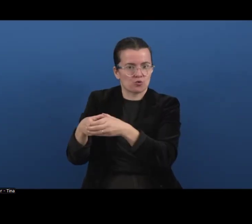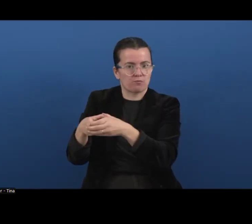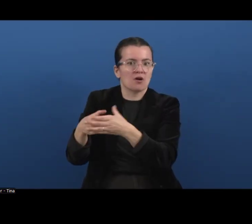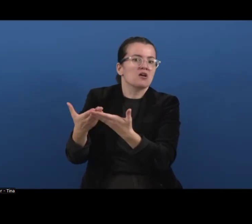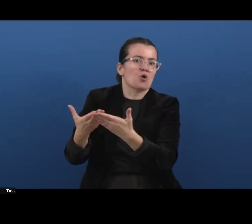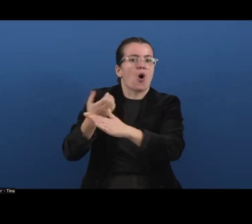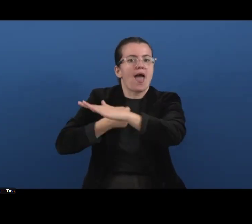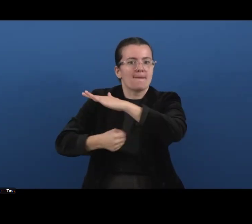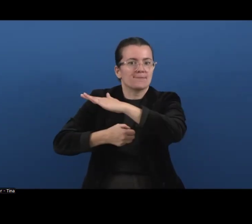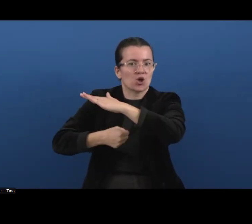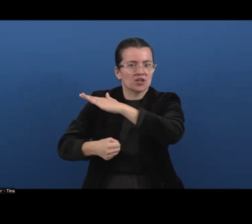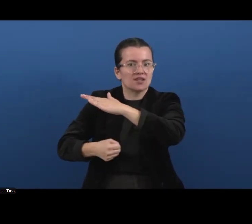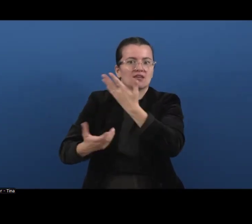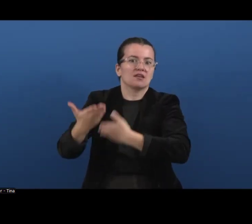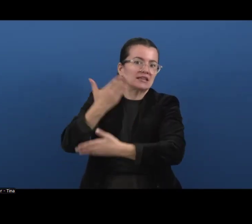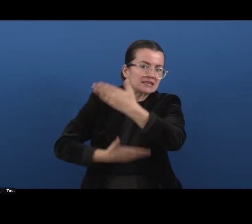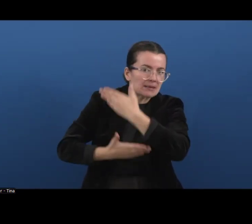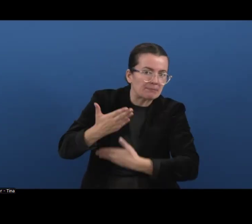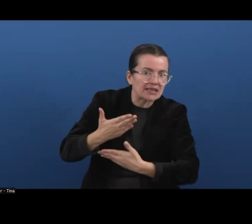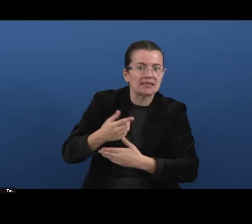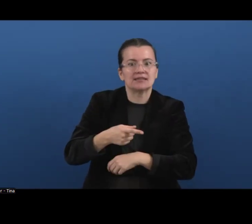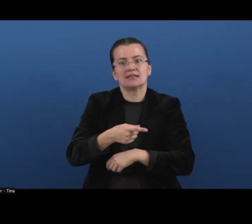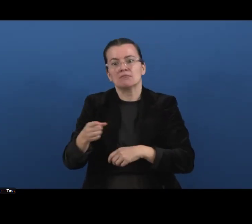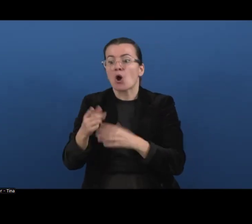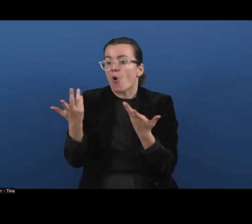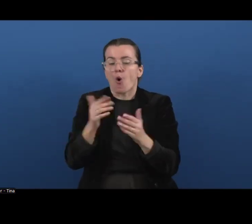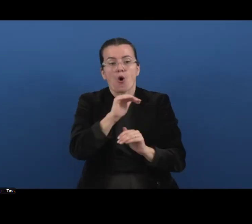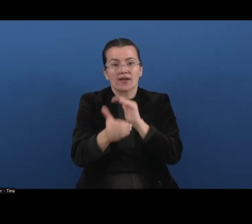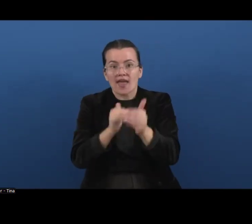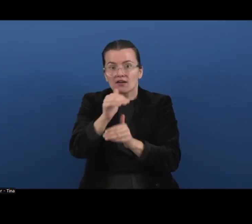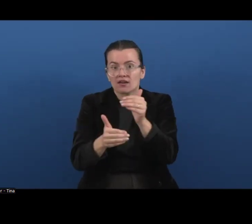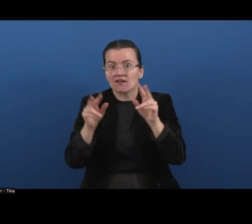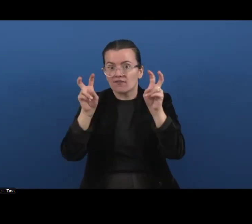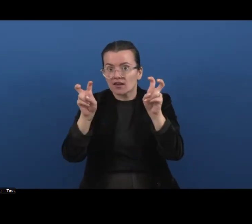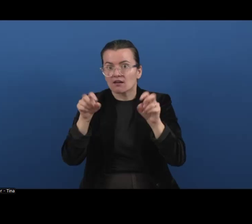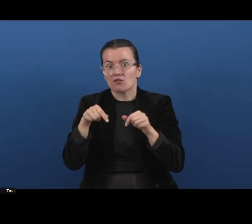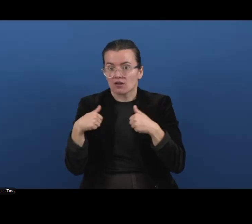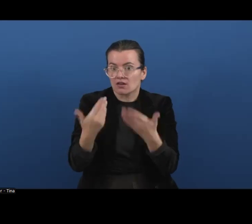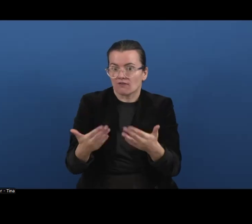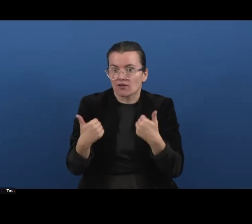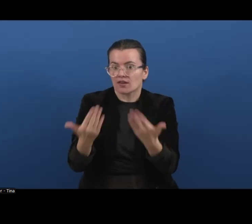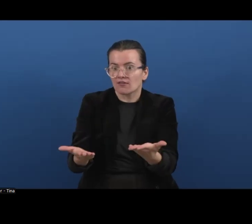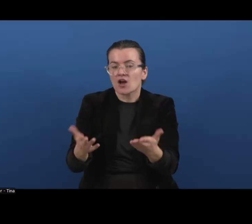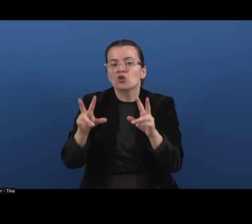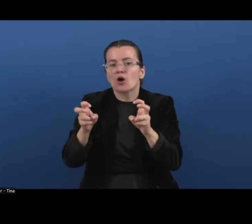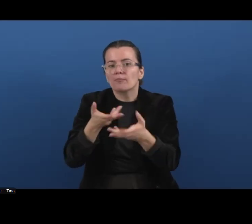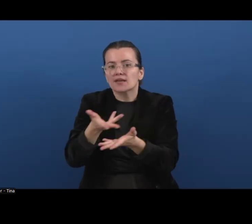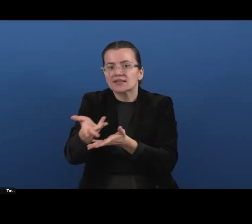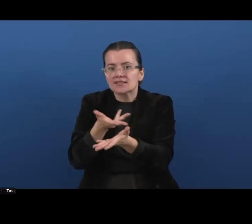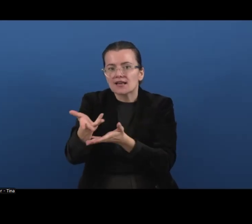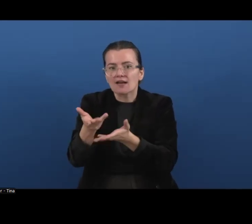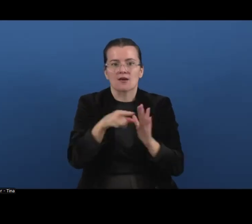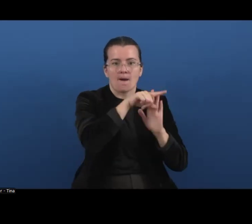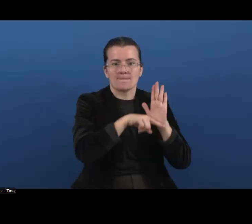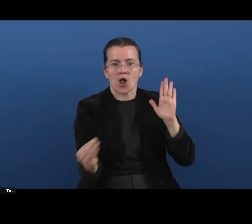course, integrate transparent feedback loops into this process. Number 4, it's important